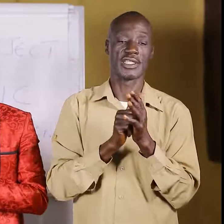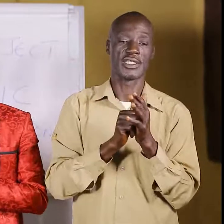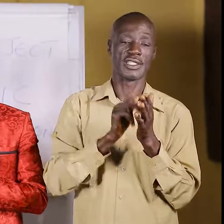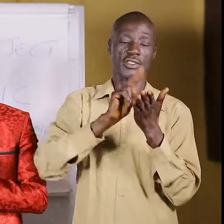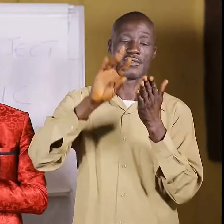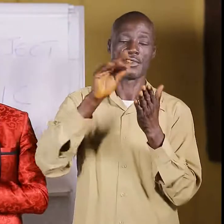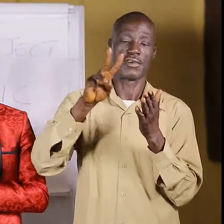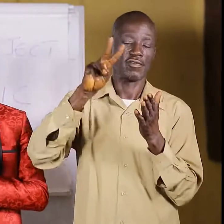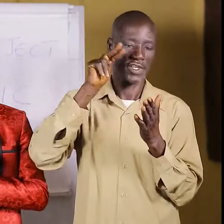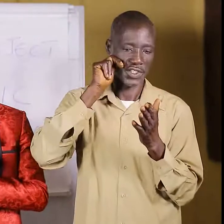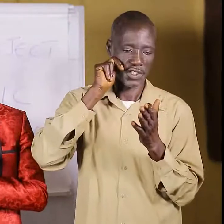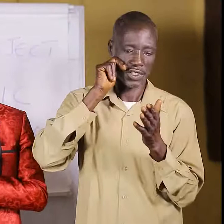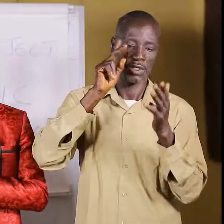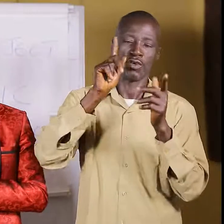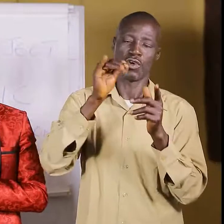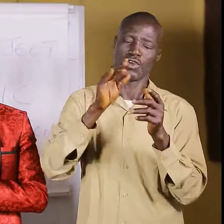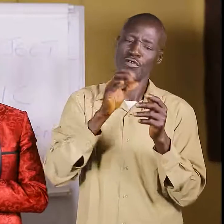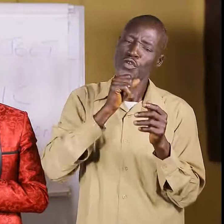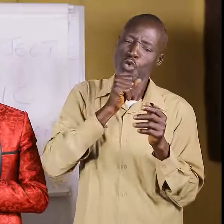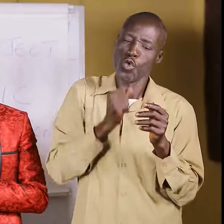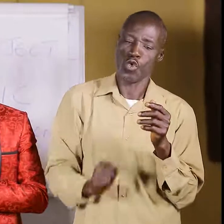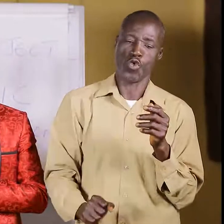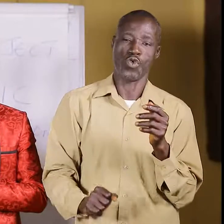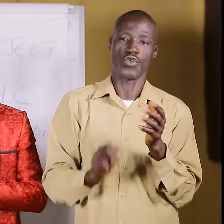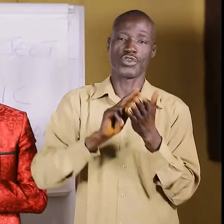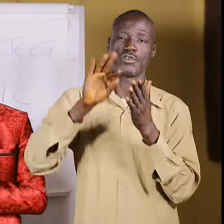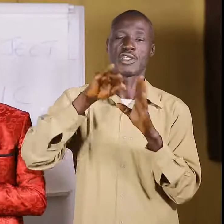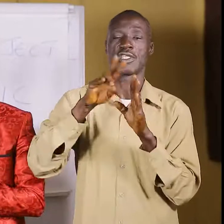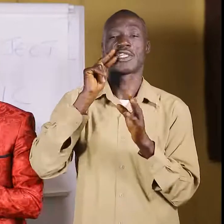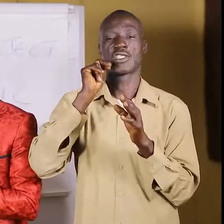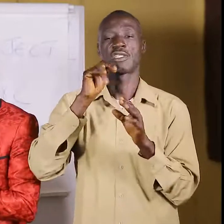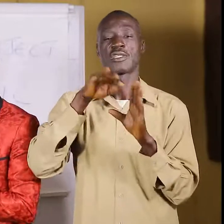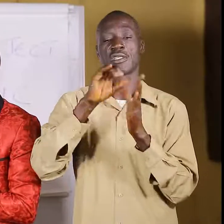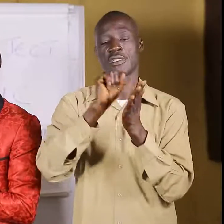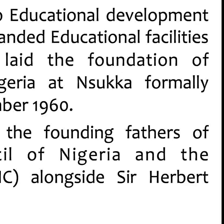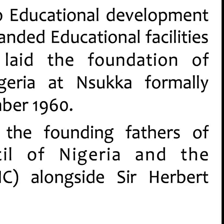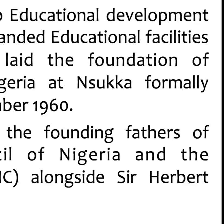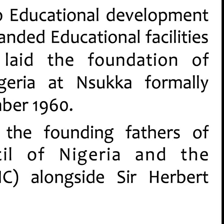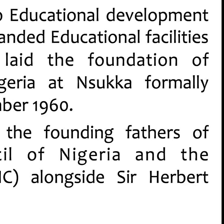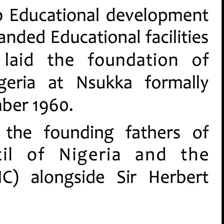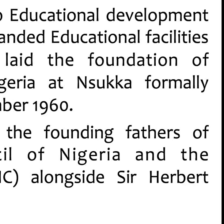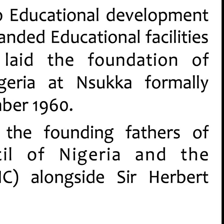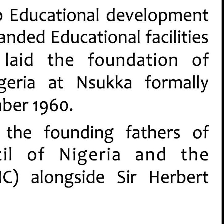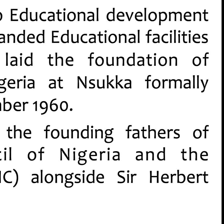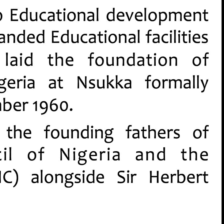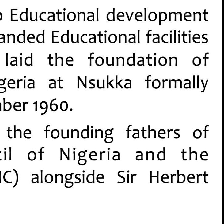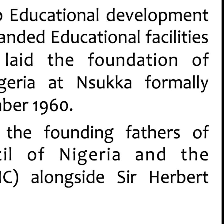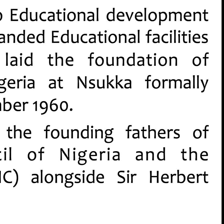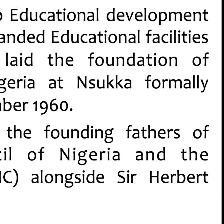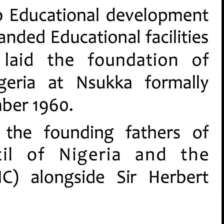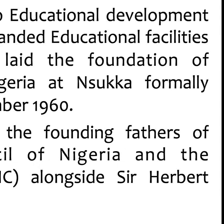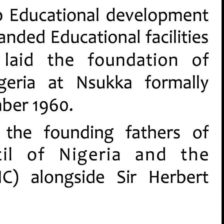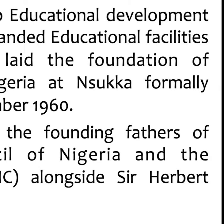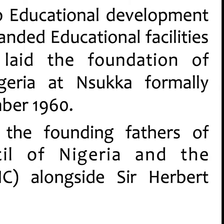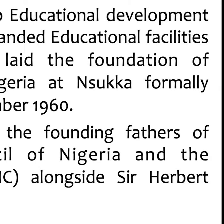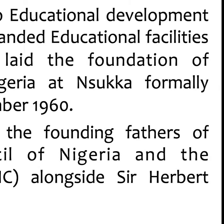Nigeria, Nsukka, which is one of the premier universities in Nigeria, in September 1960. He was one of the founding fathers of